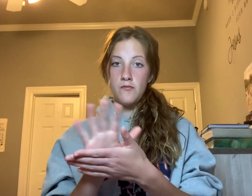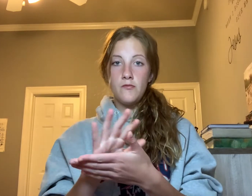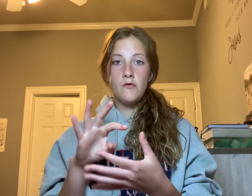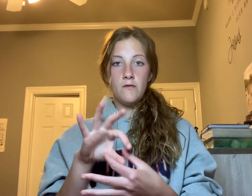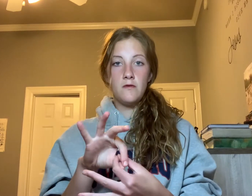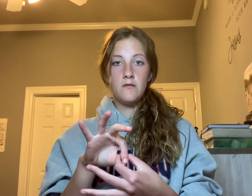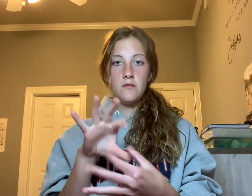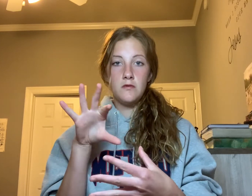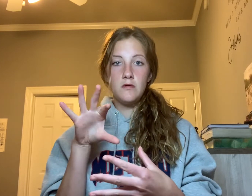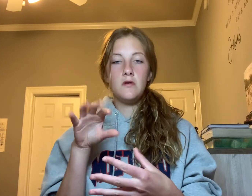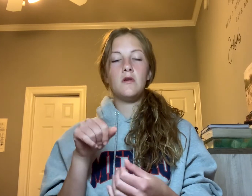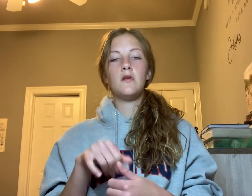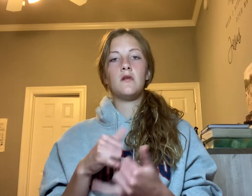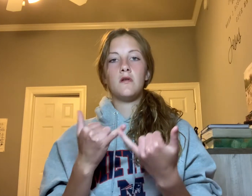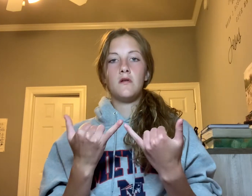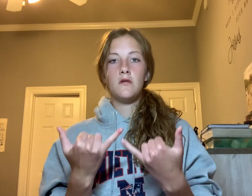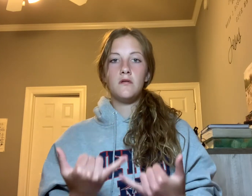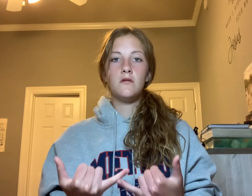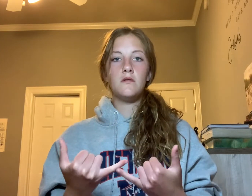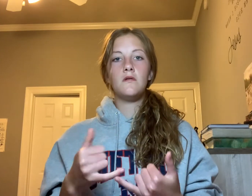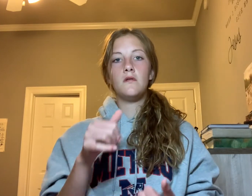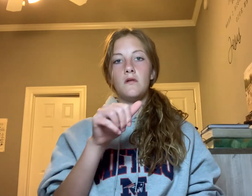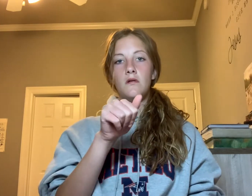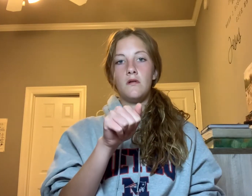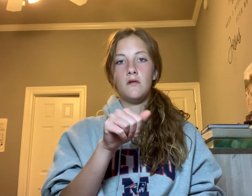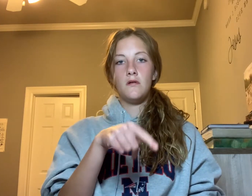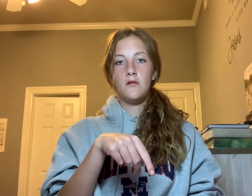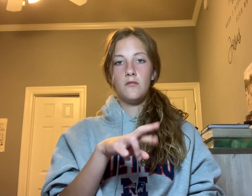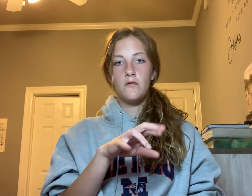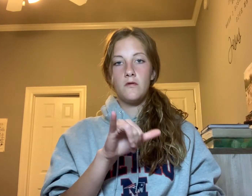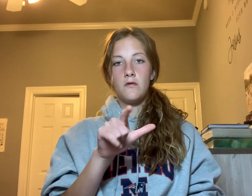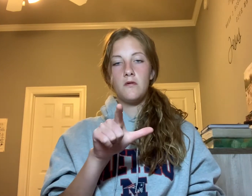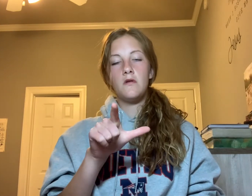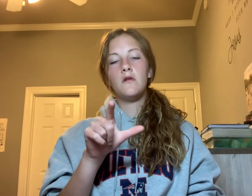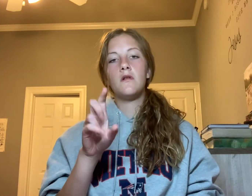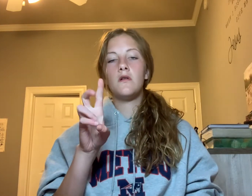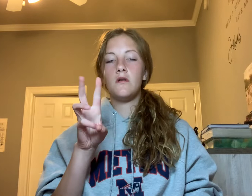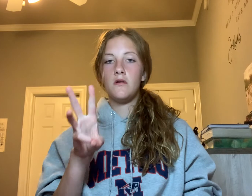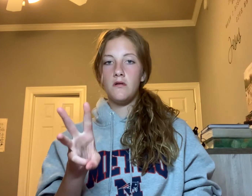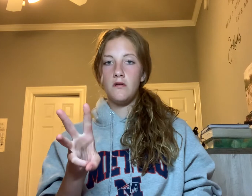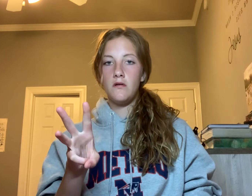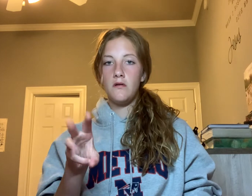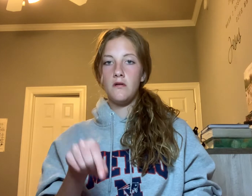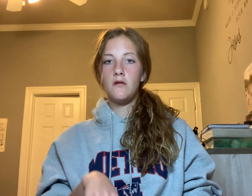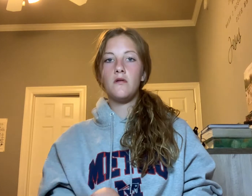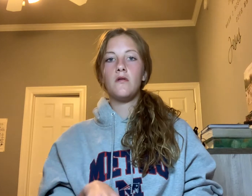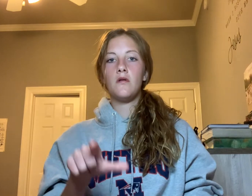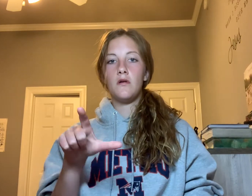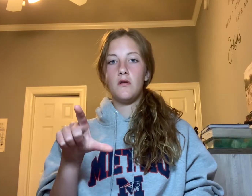The movie was originally released April 6th, 2018.